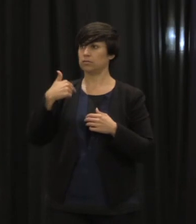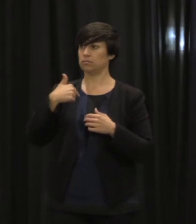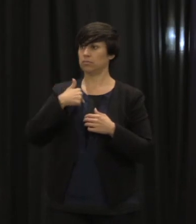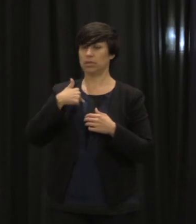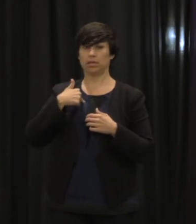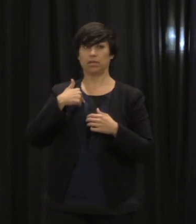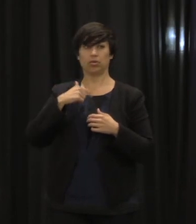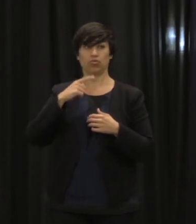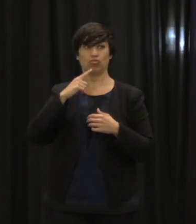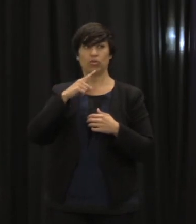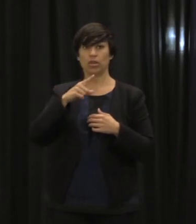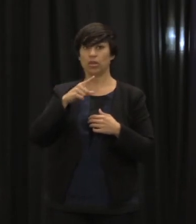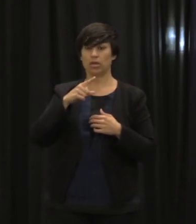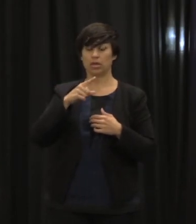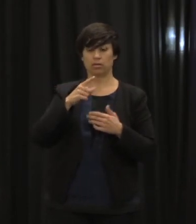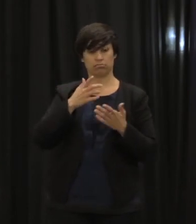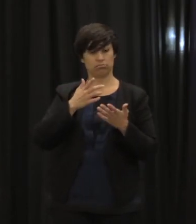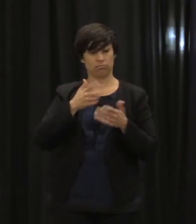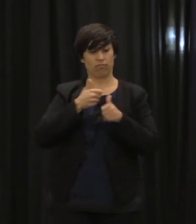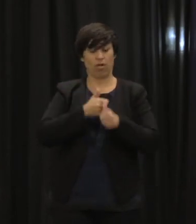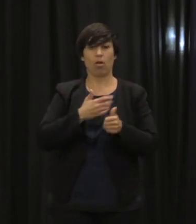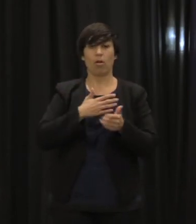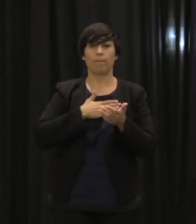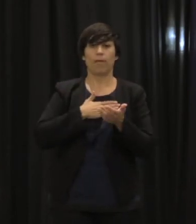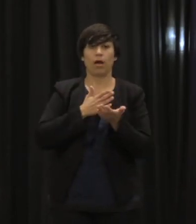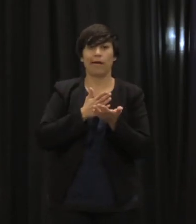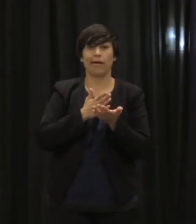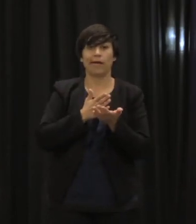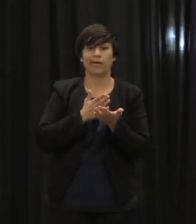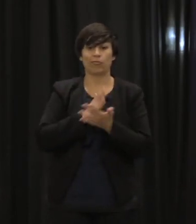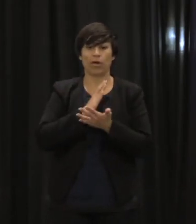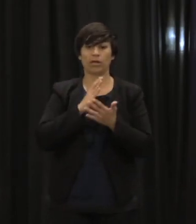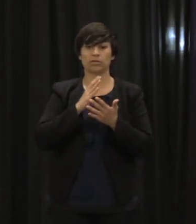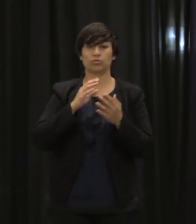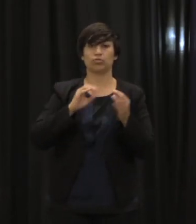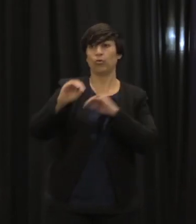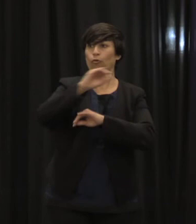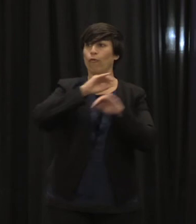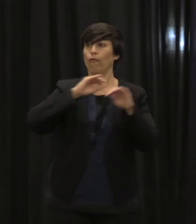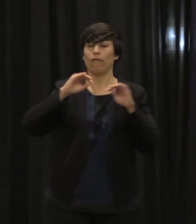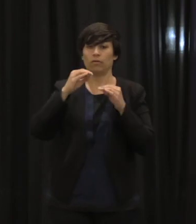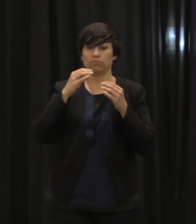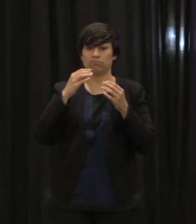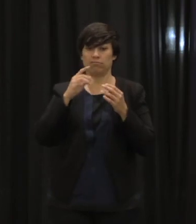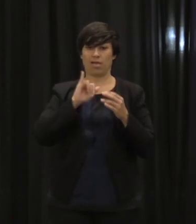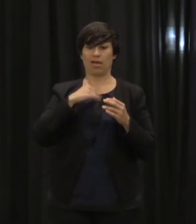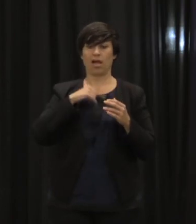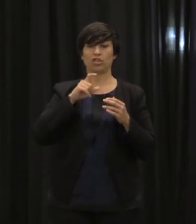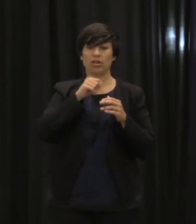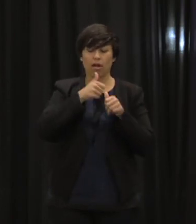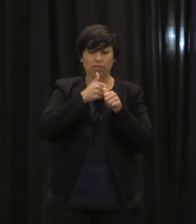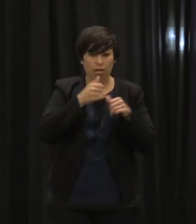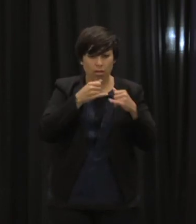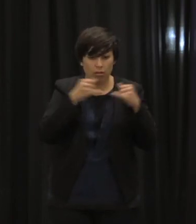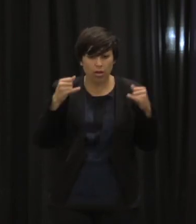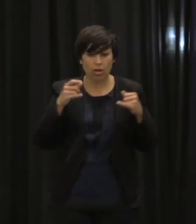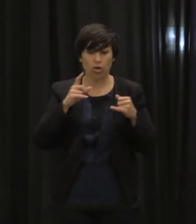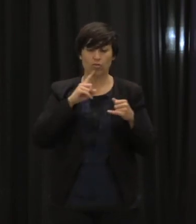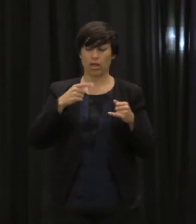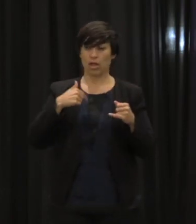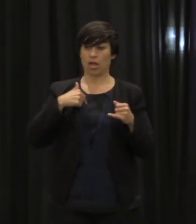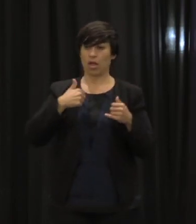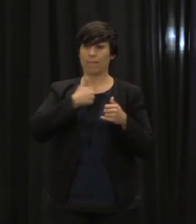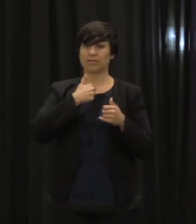I should in this world, for not conforming to a definition of femininity that forgets my femaleness.